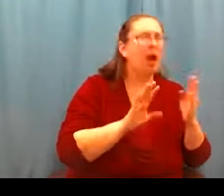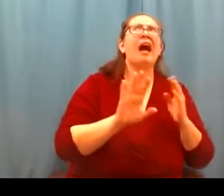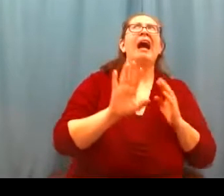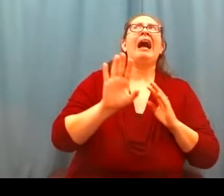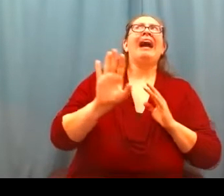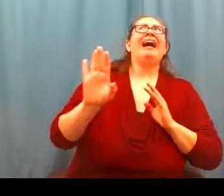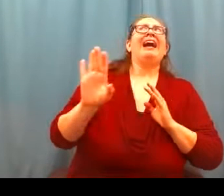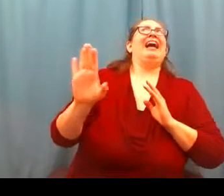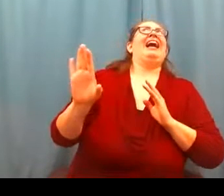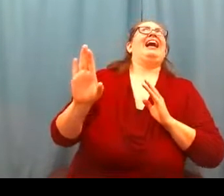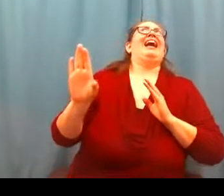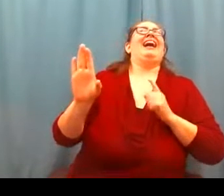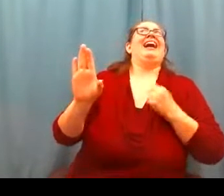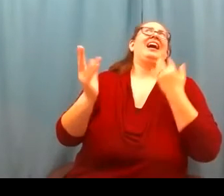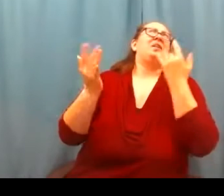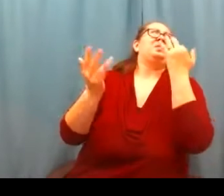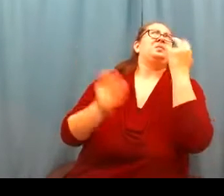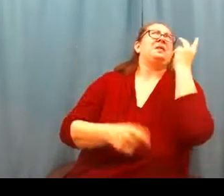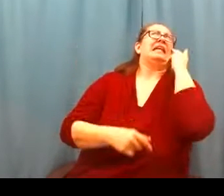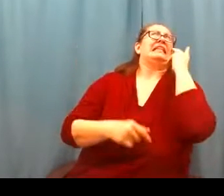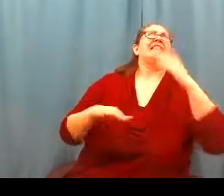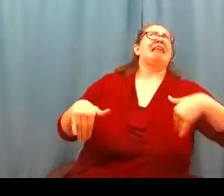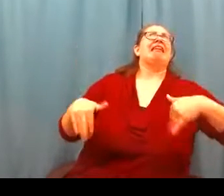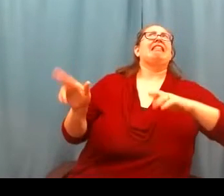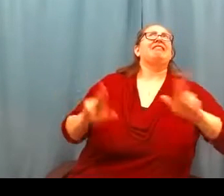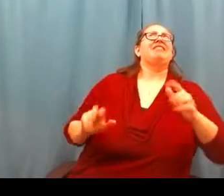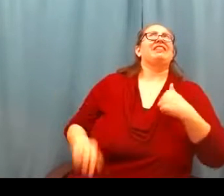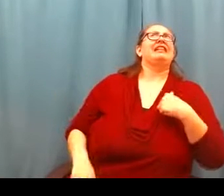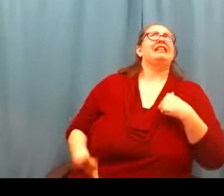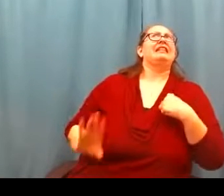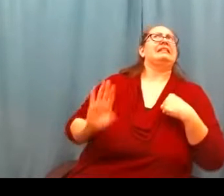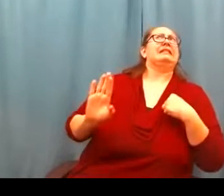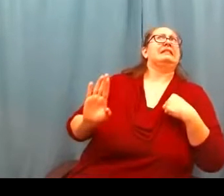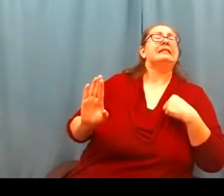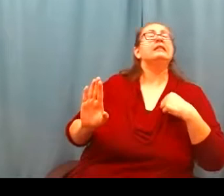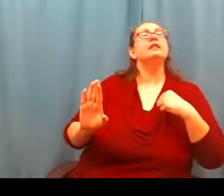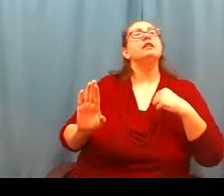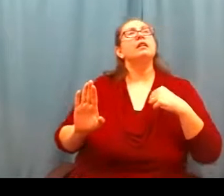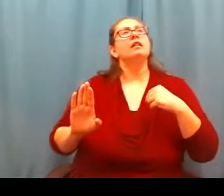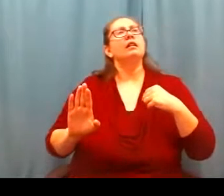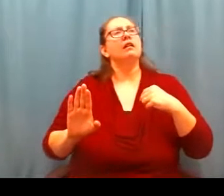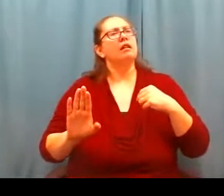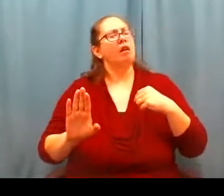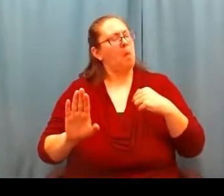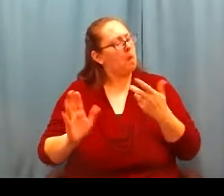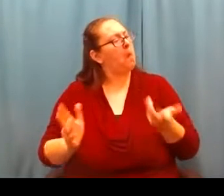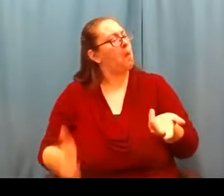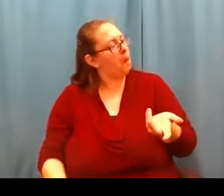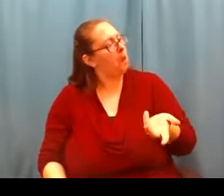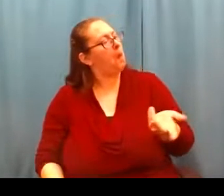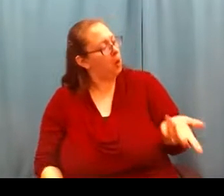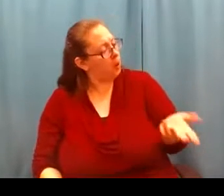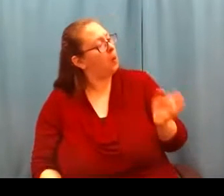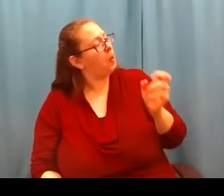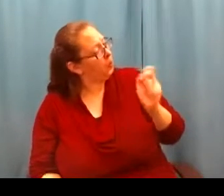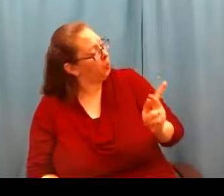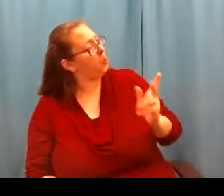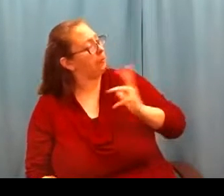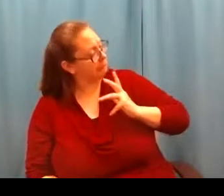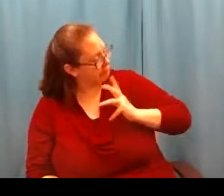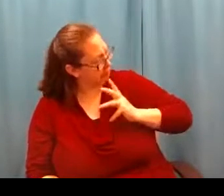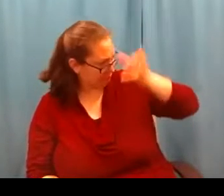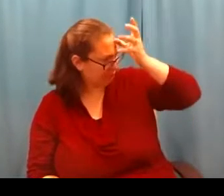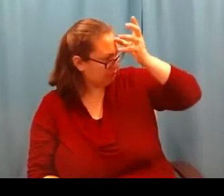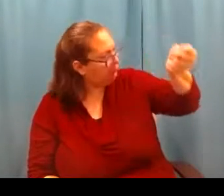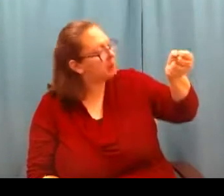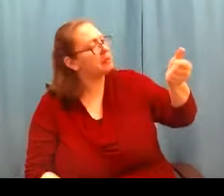wait and see approach. And I think that there's a lot of common sense in that approach. So you're